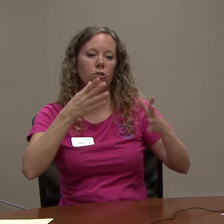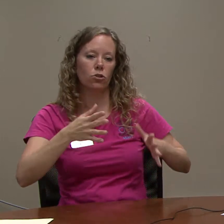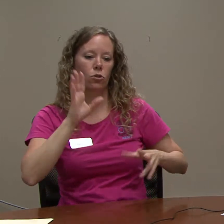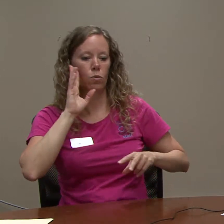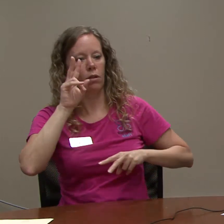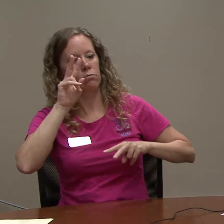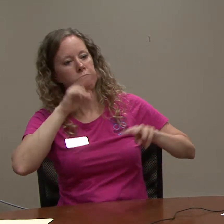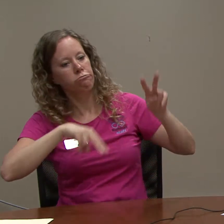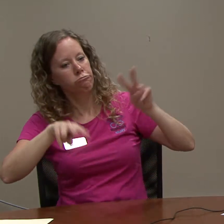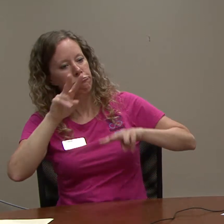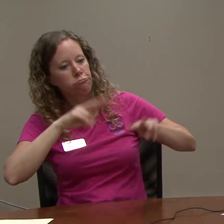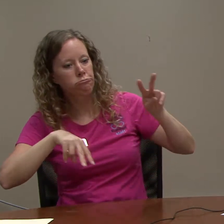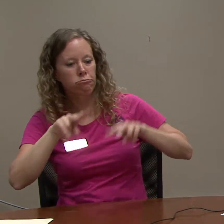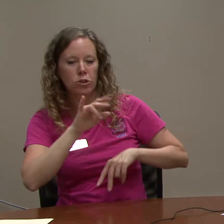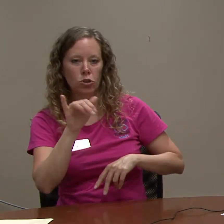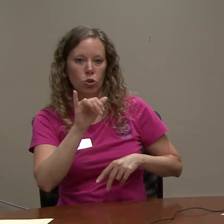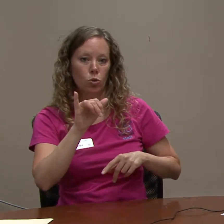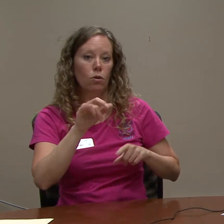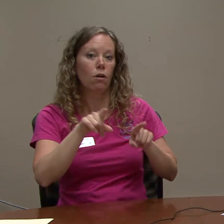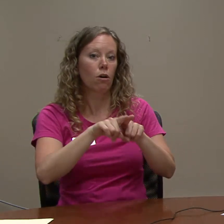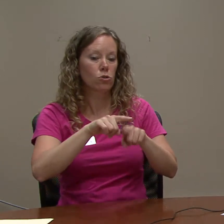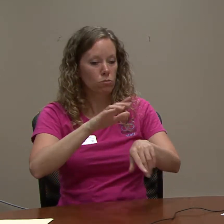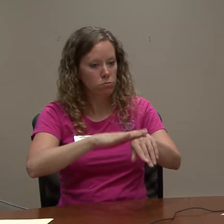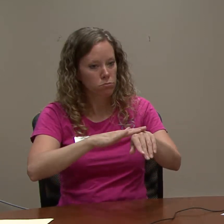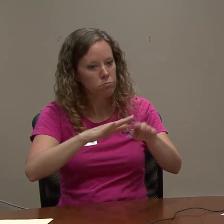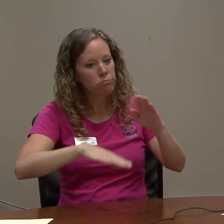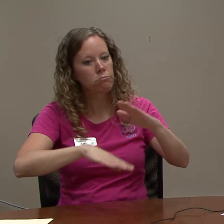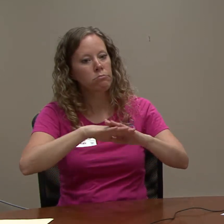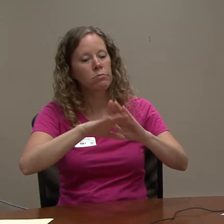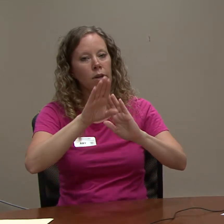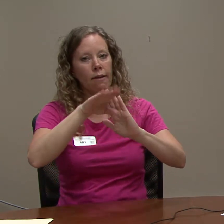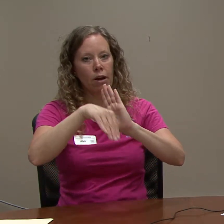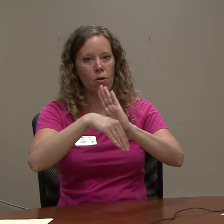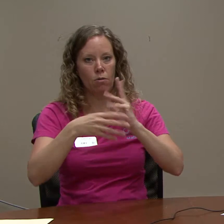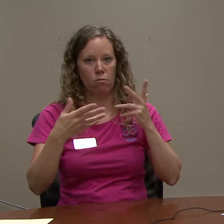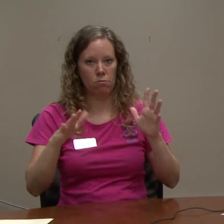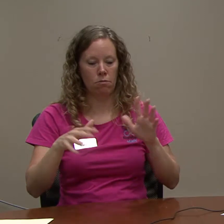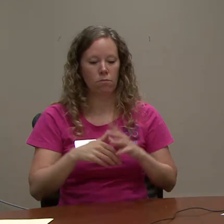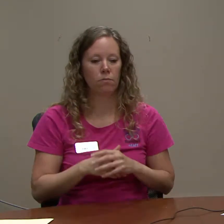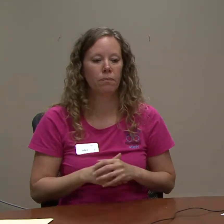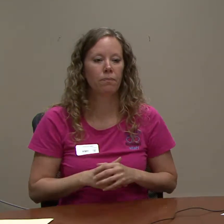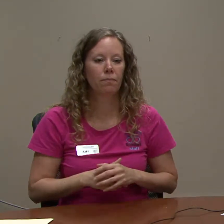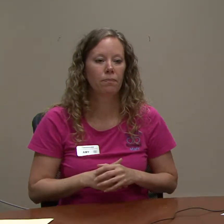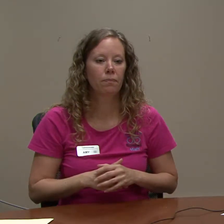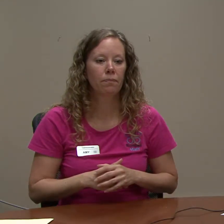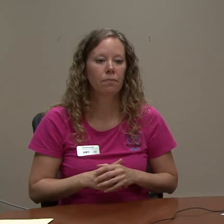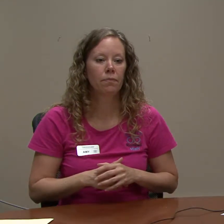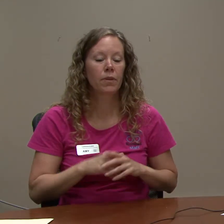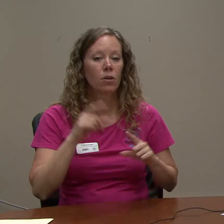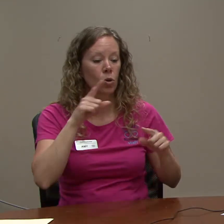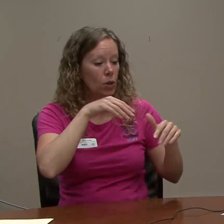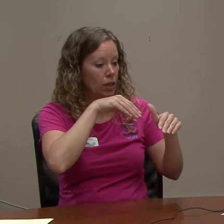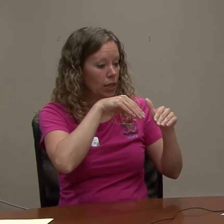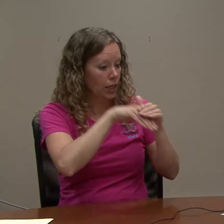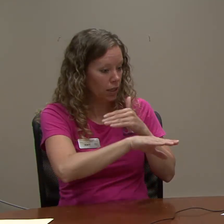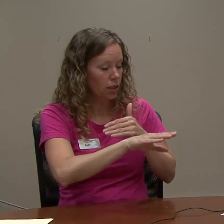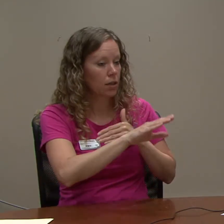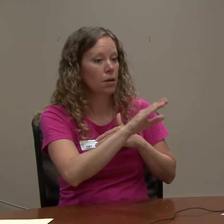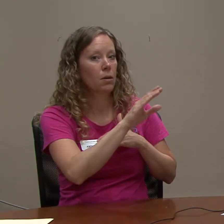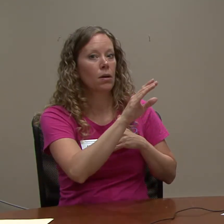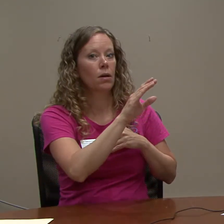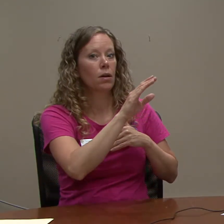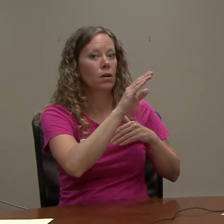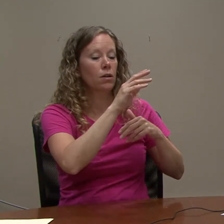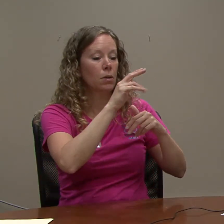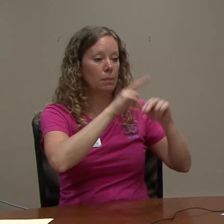will be for a maximum of 30 minutes. Note, the visitor will not be allowed to enter the home or use the home's washroom